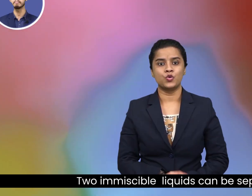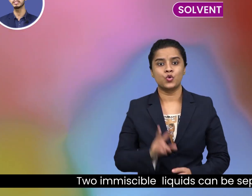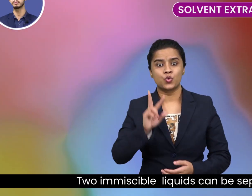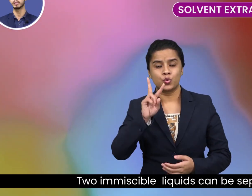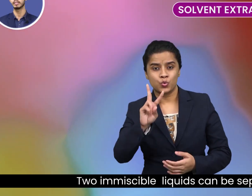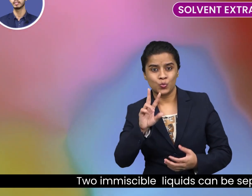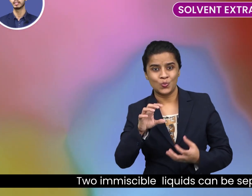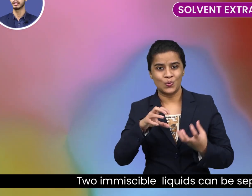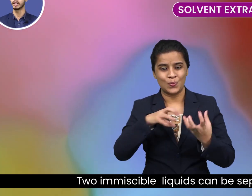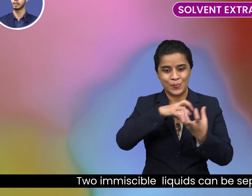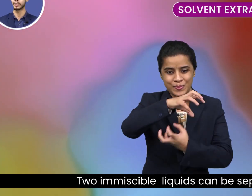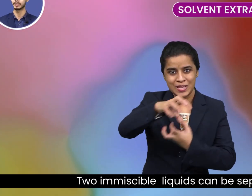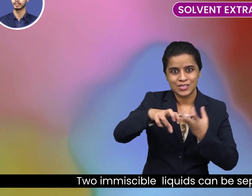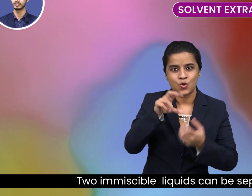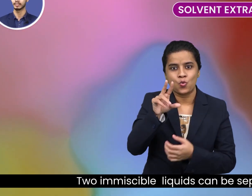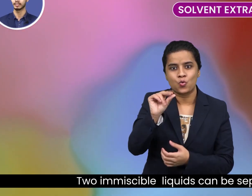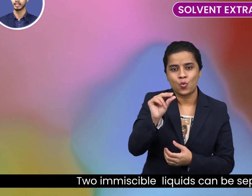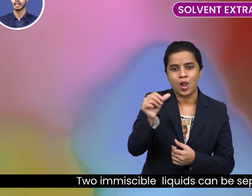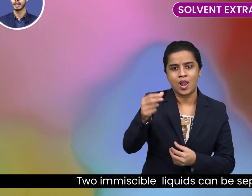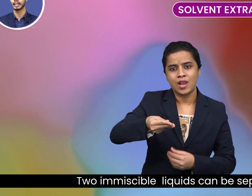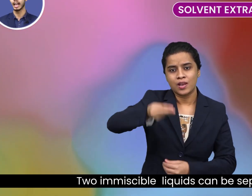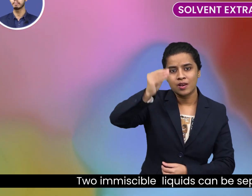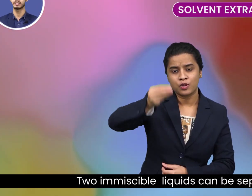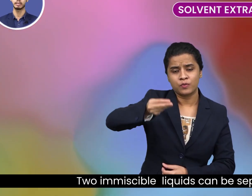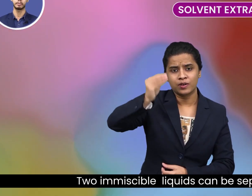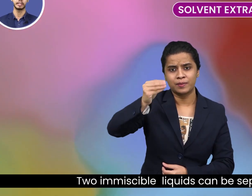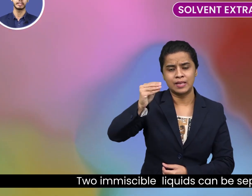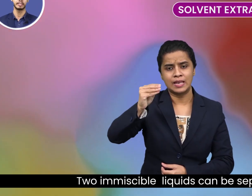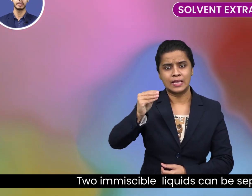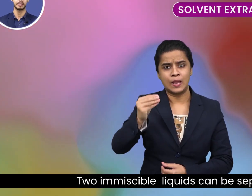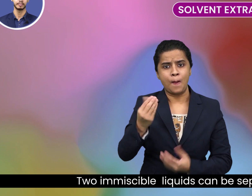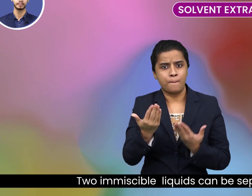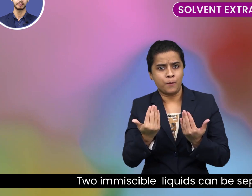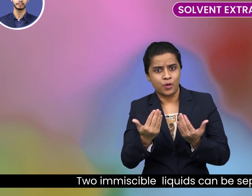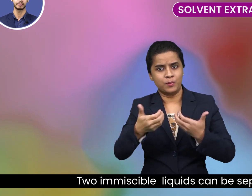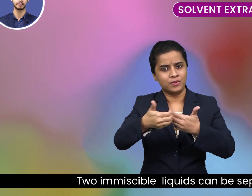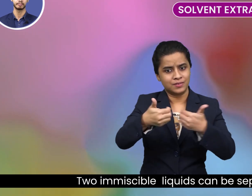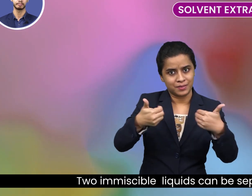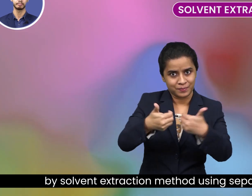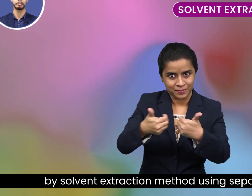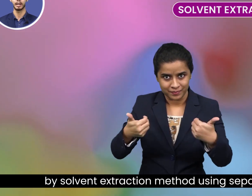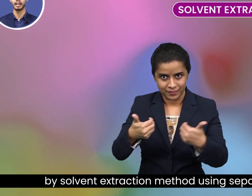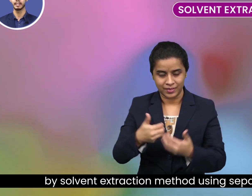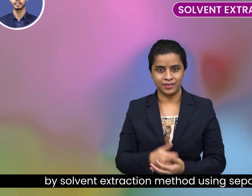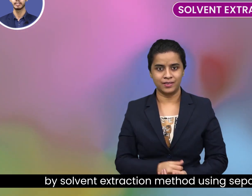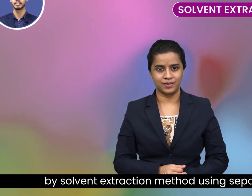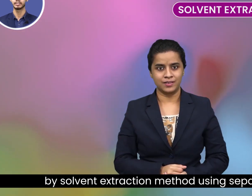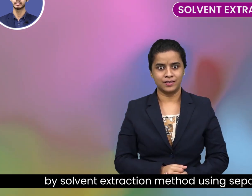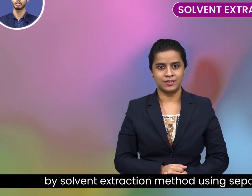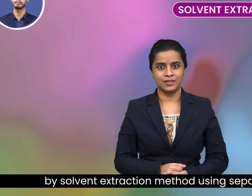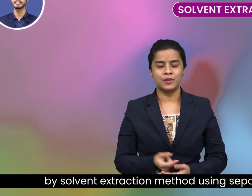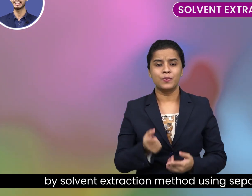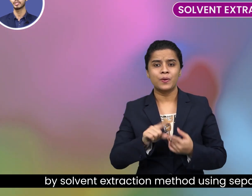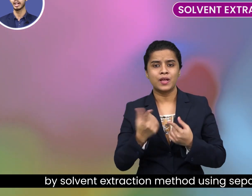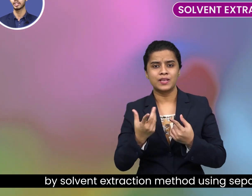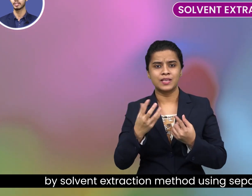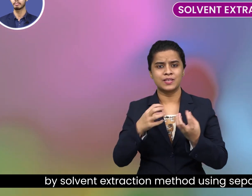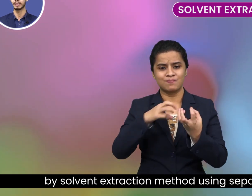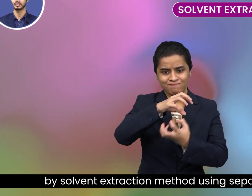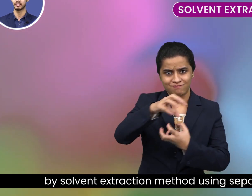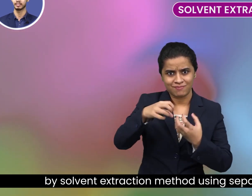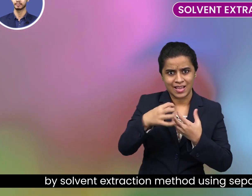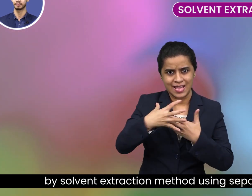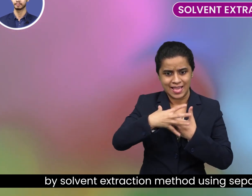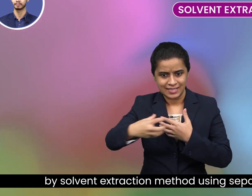Two immiscible liquids can be separated by solvent